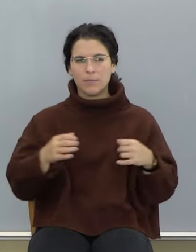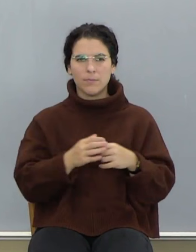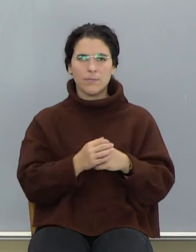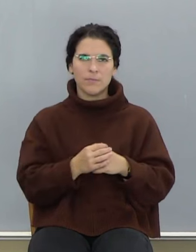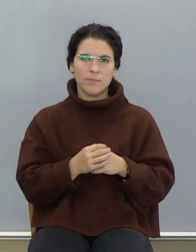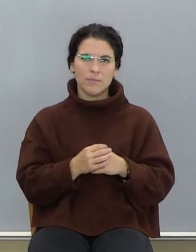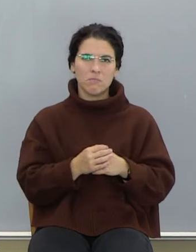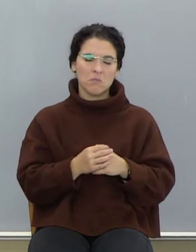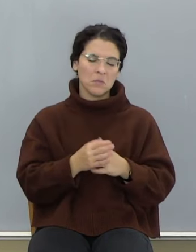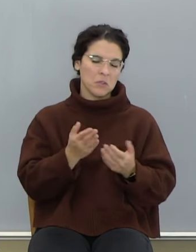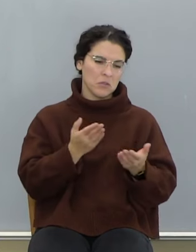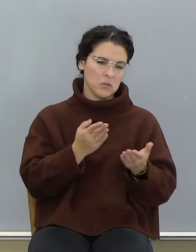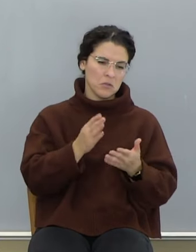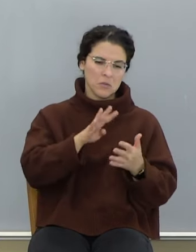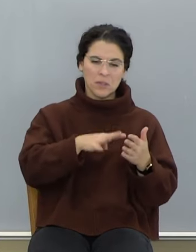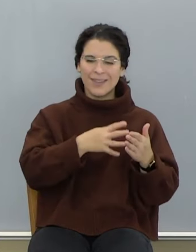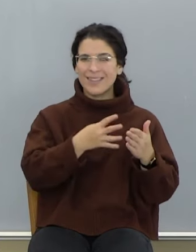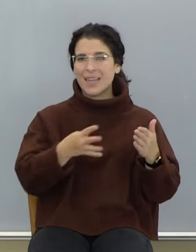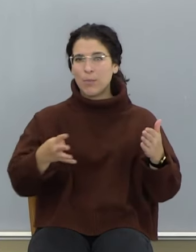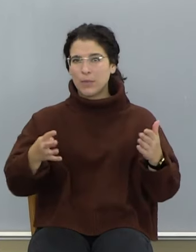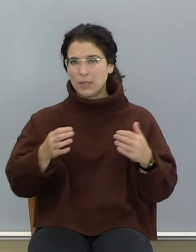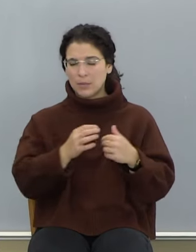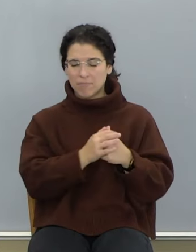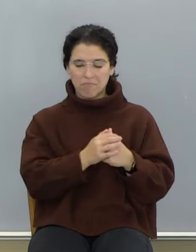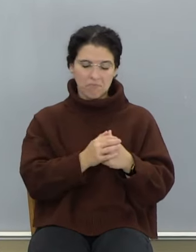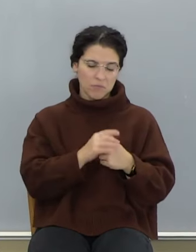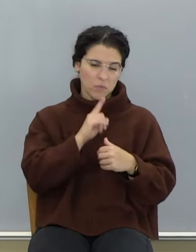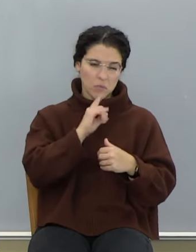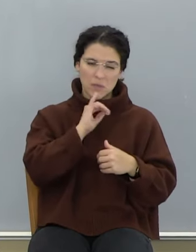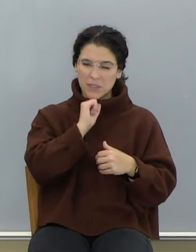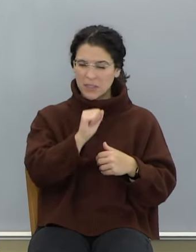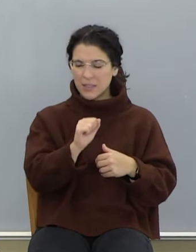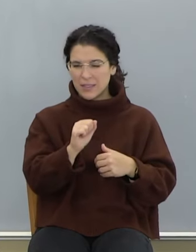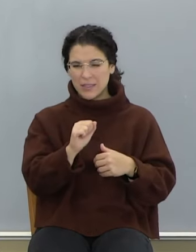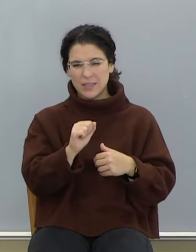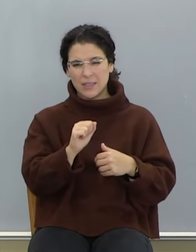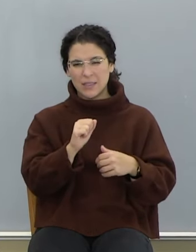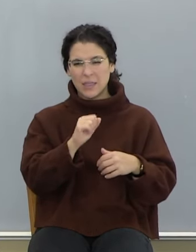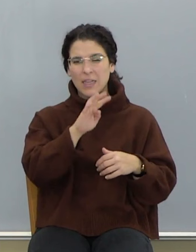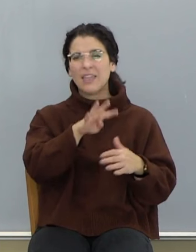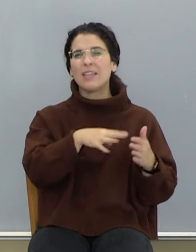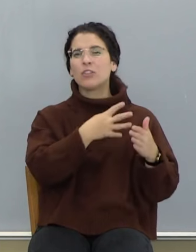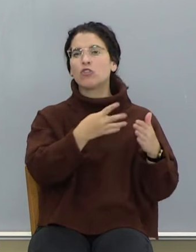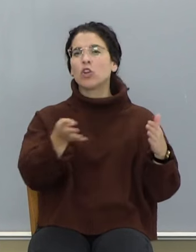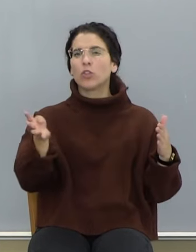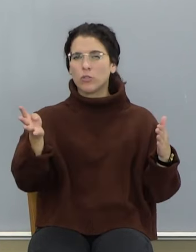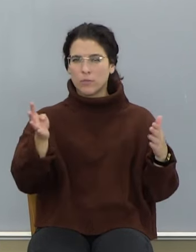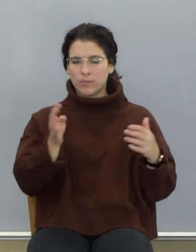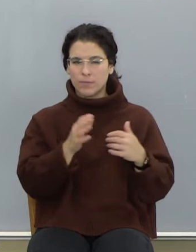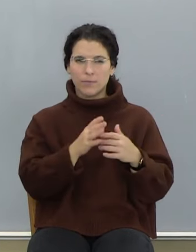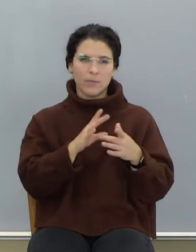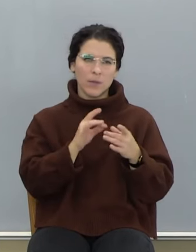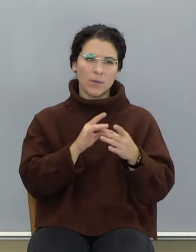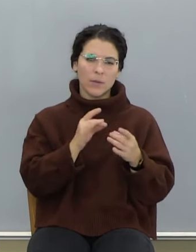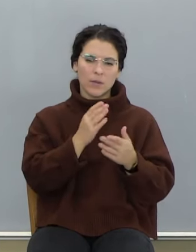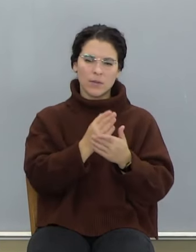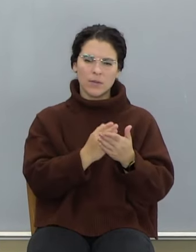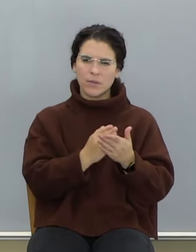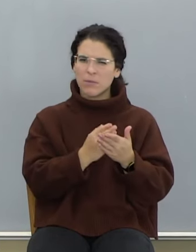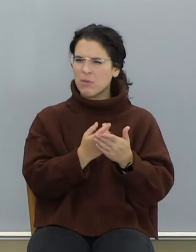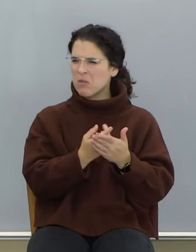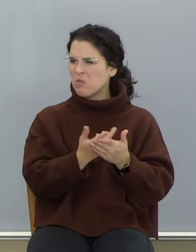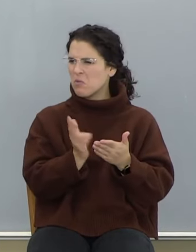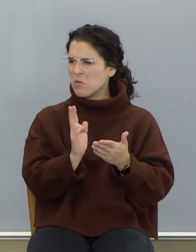as a template. It really is, it's sort of a chart. By the way, some weeks ago,